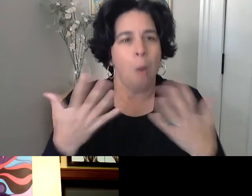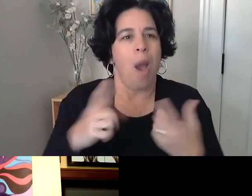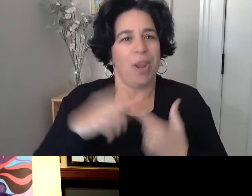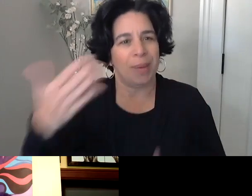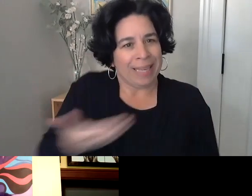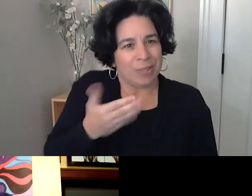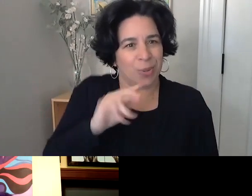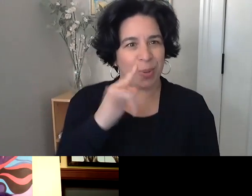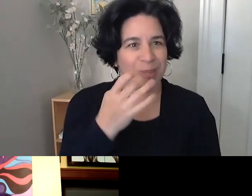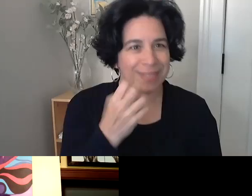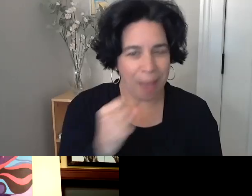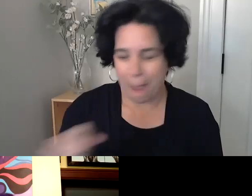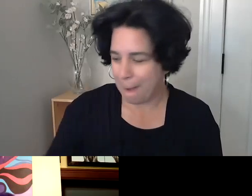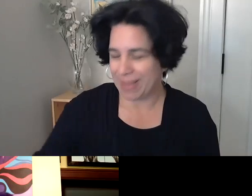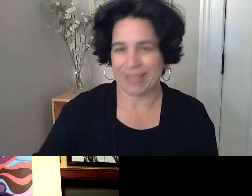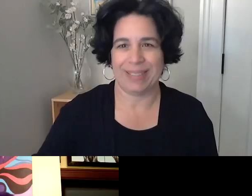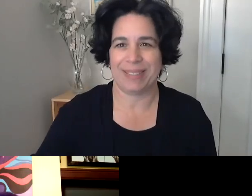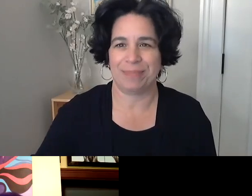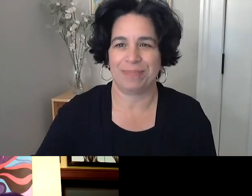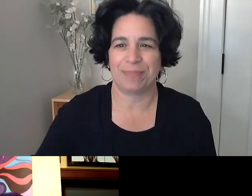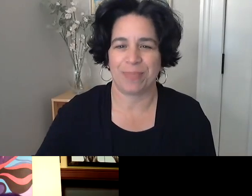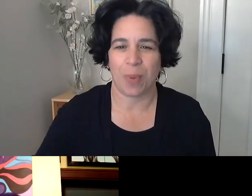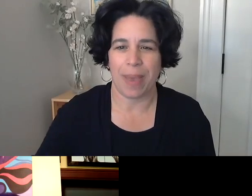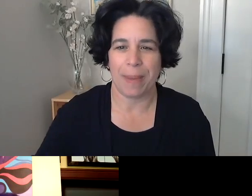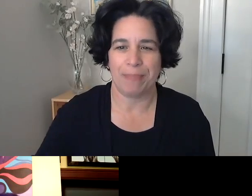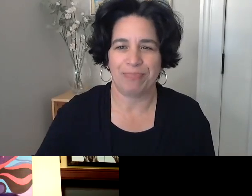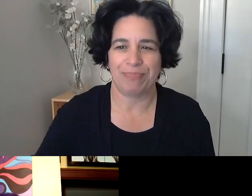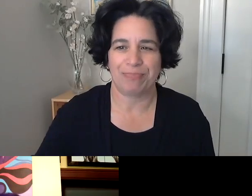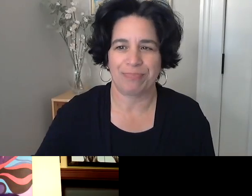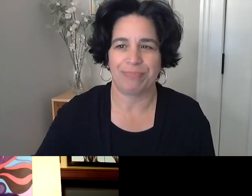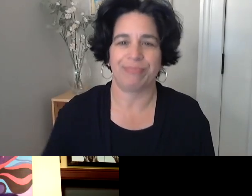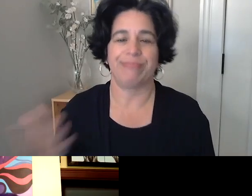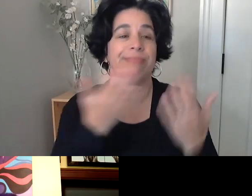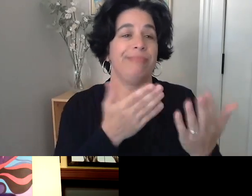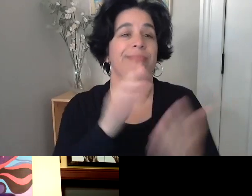support. Now, I'd like to introduce Thomas.